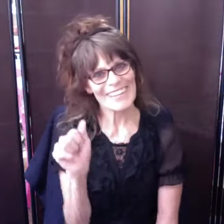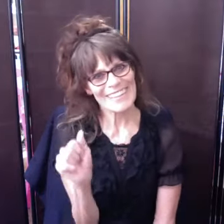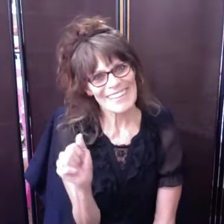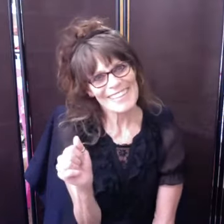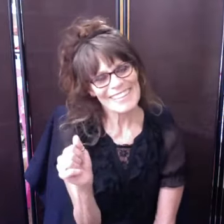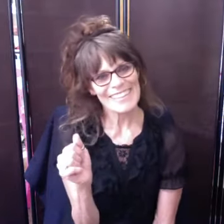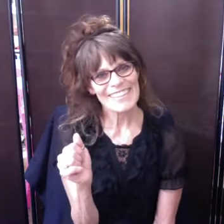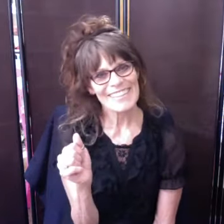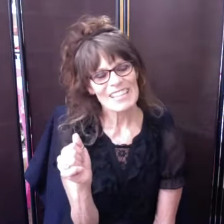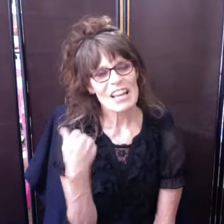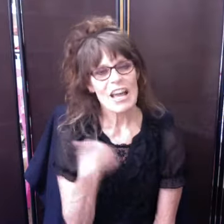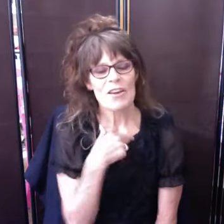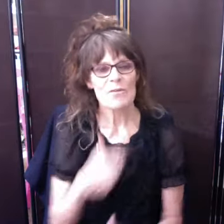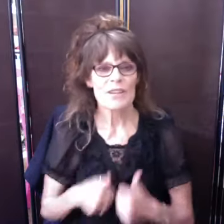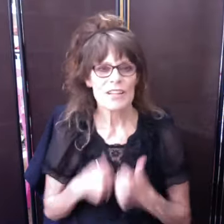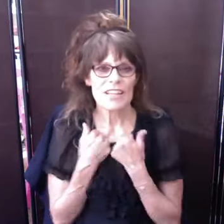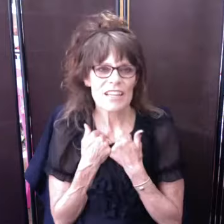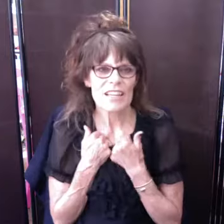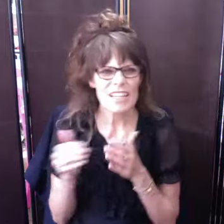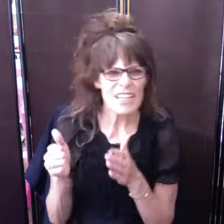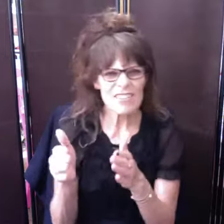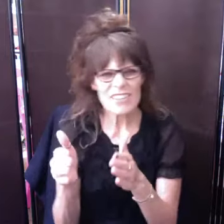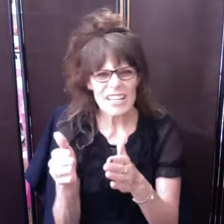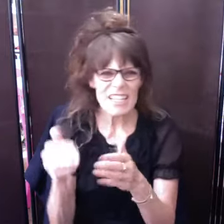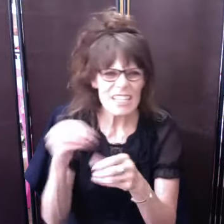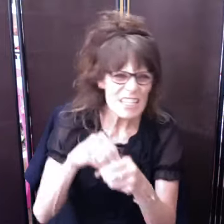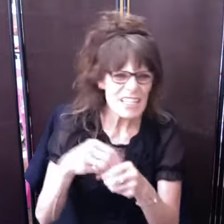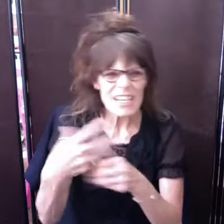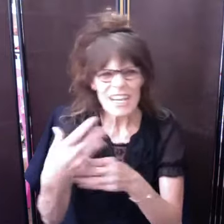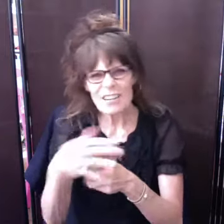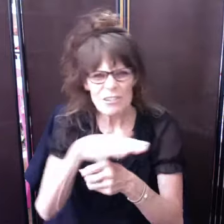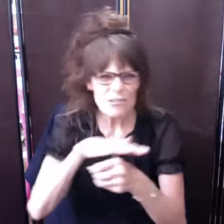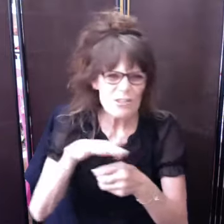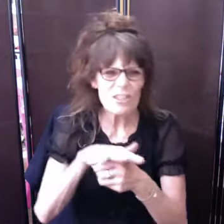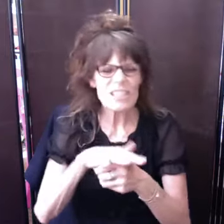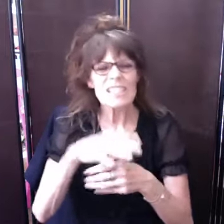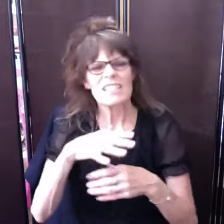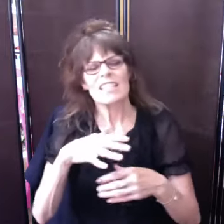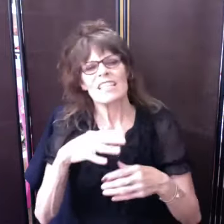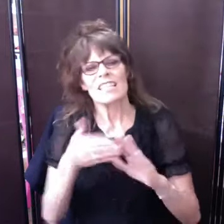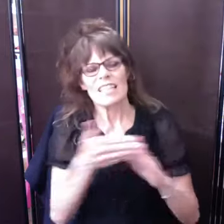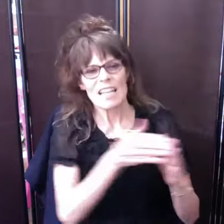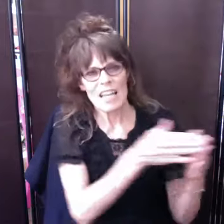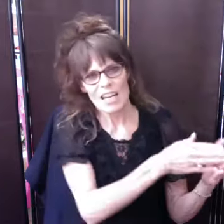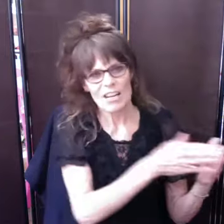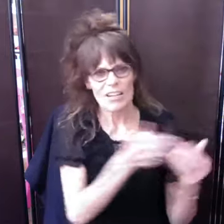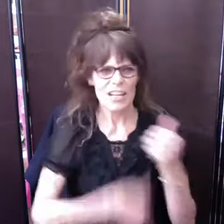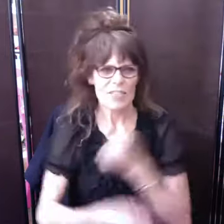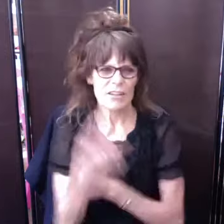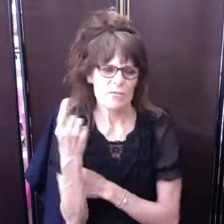And we lived on the New Iberia Road, kind of in town, kind of out of town. Big old house, a bunch of land around it. Everybody kind of lived in the country. I ran